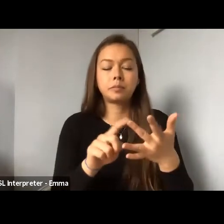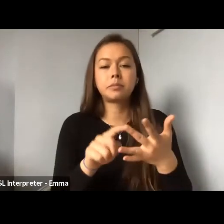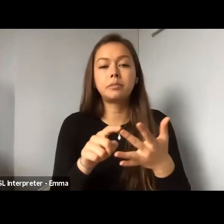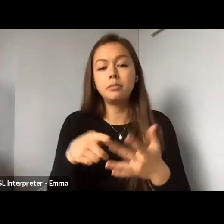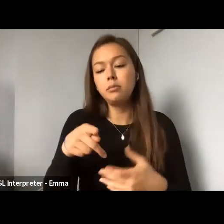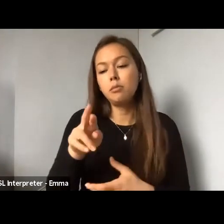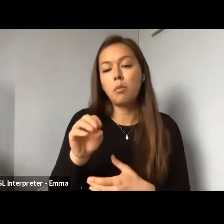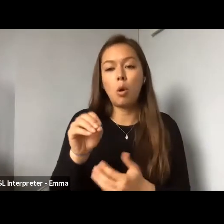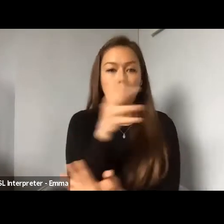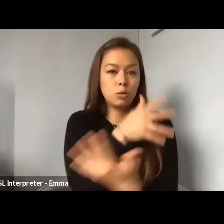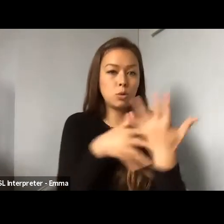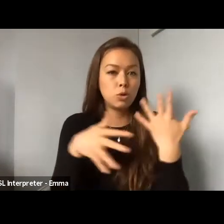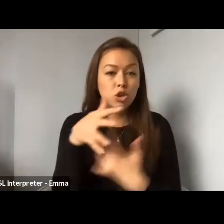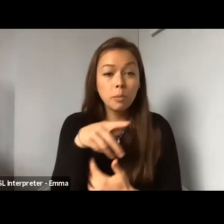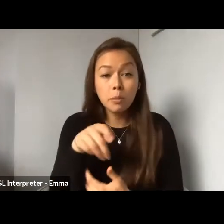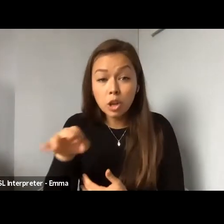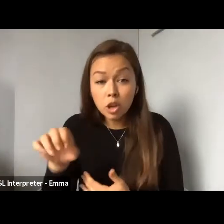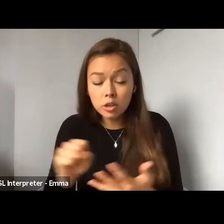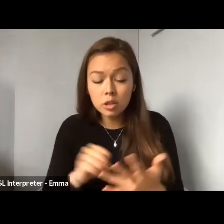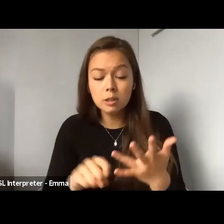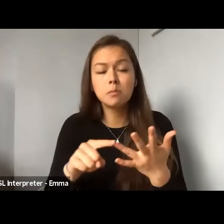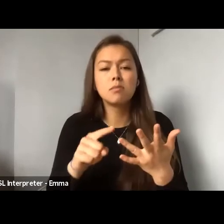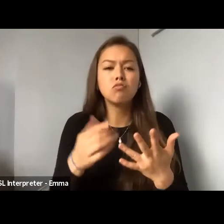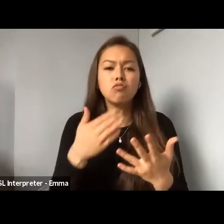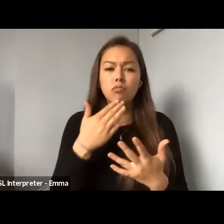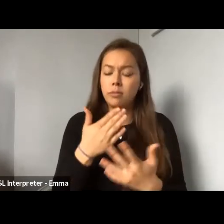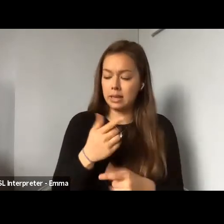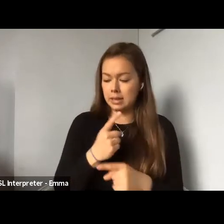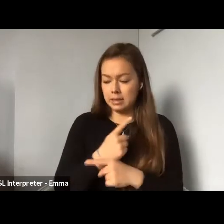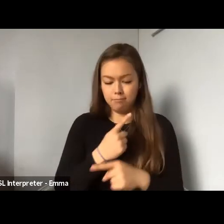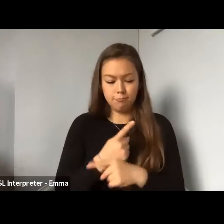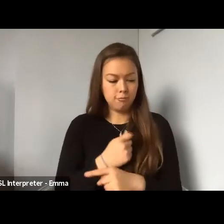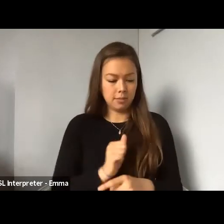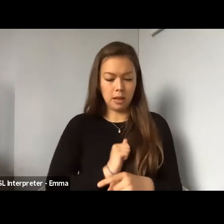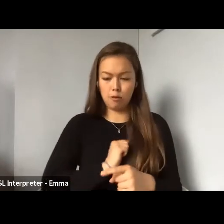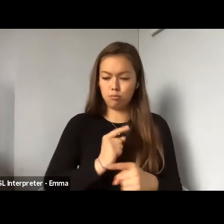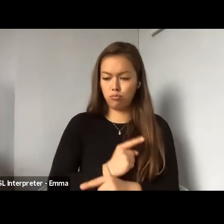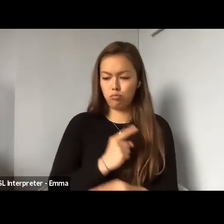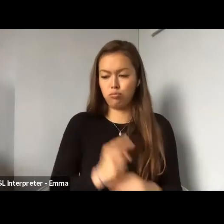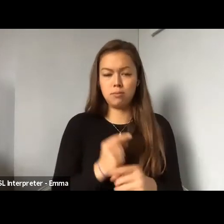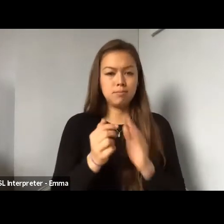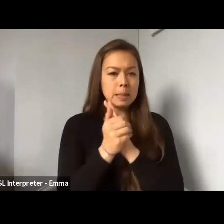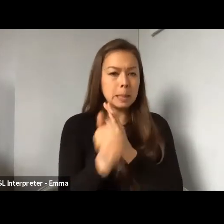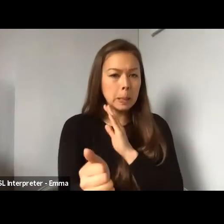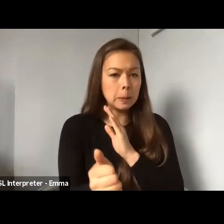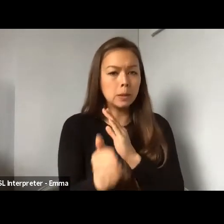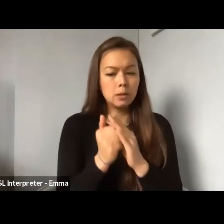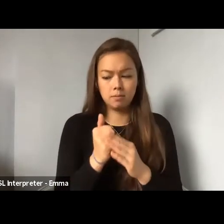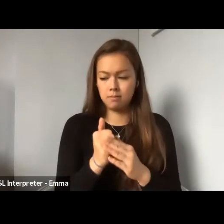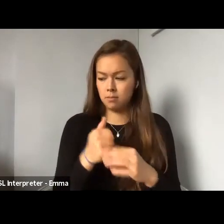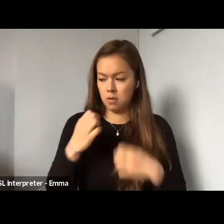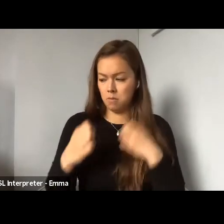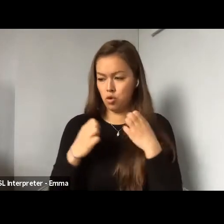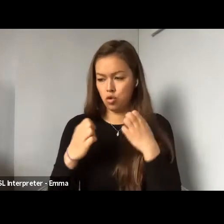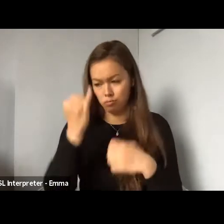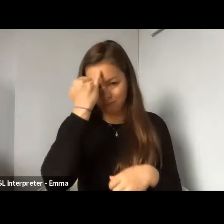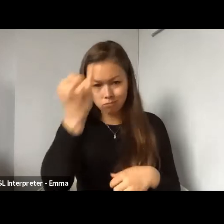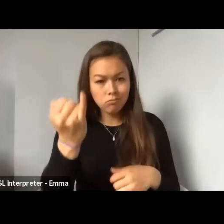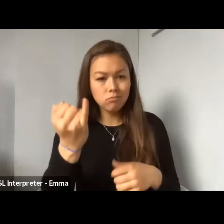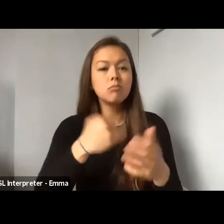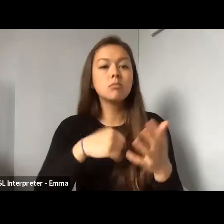good self-regulation skills and emotional intelligence, as well as empathy, all qualified as protective factors.